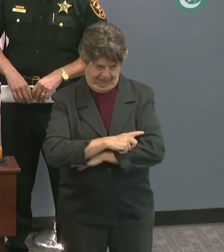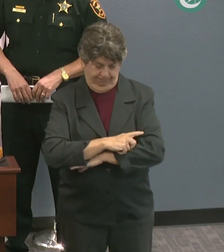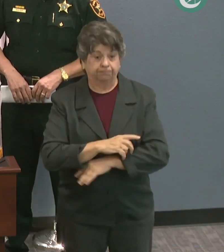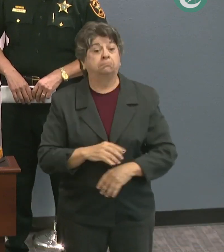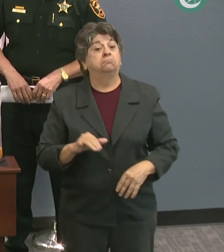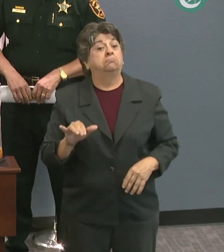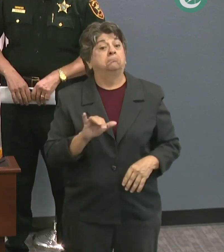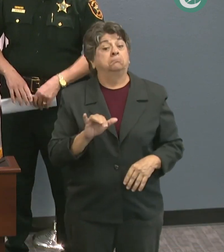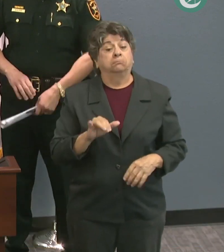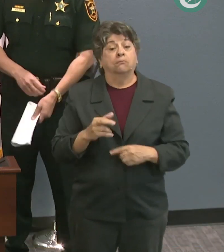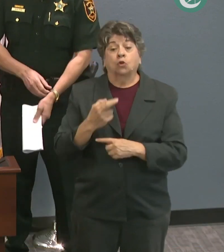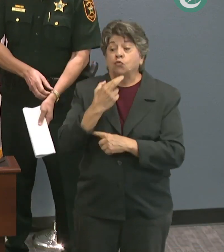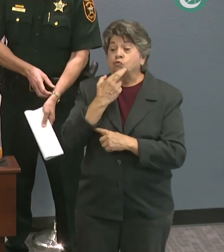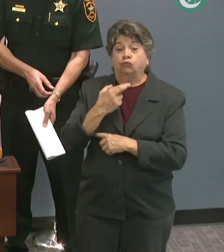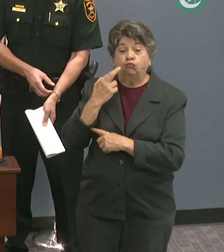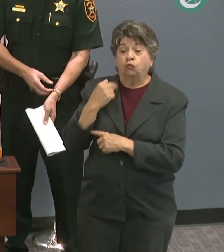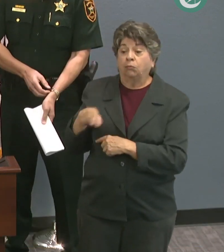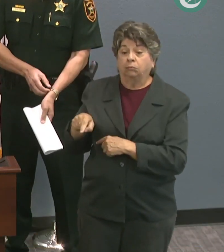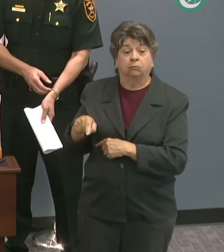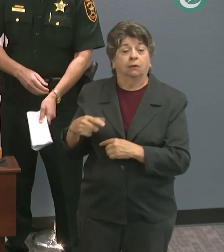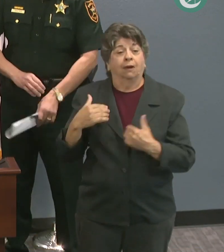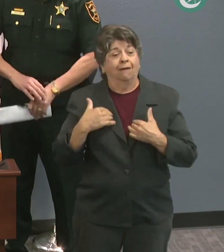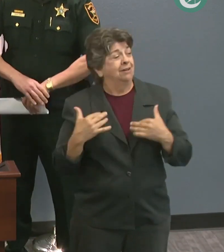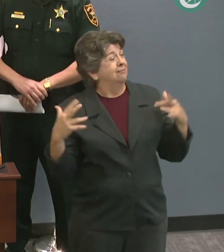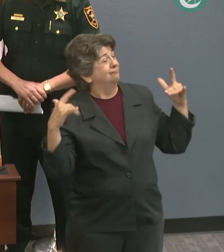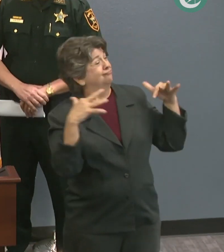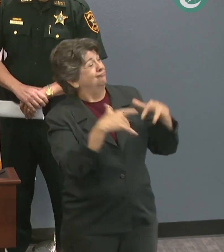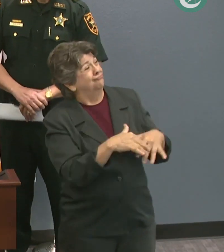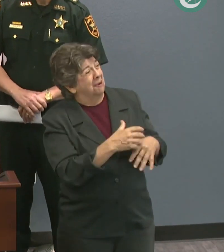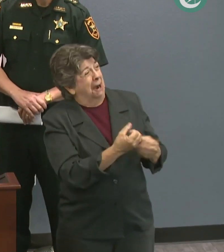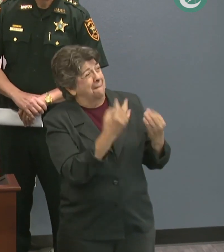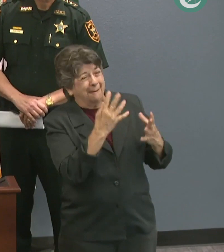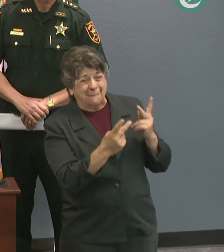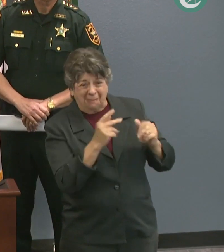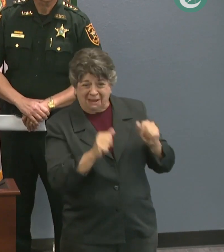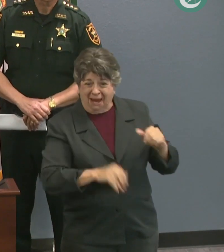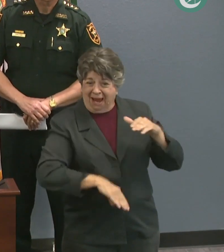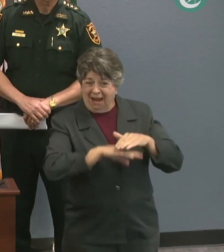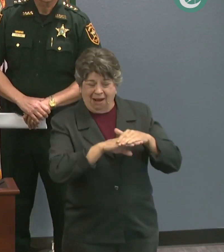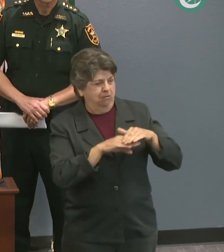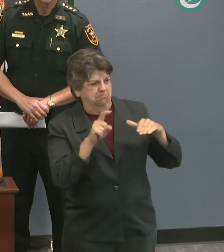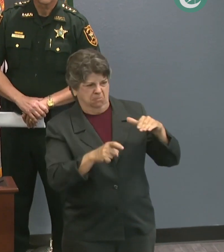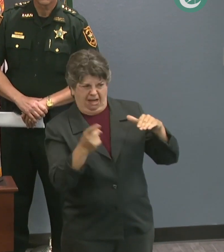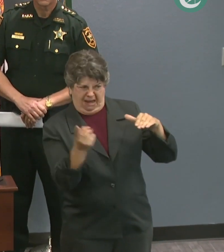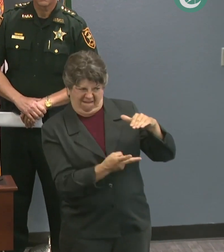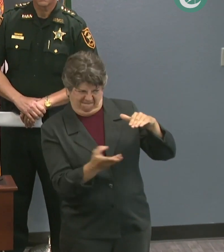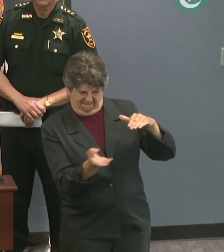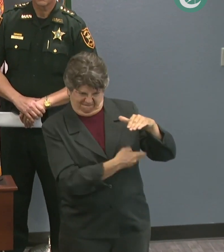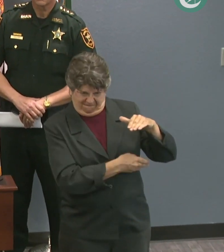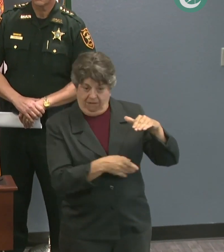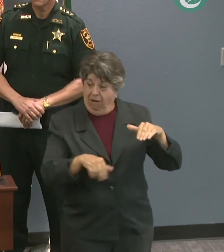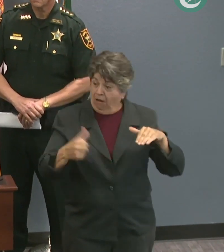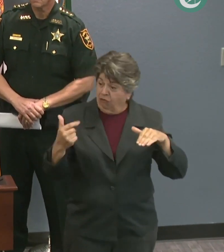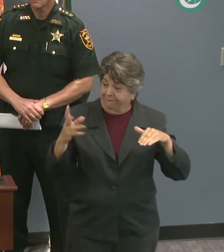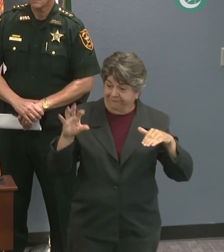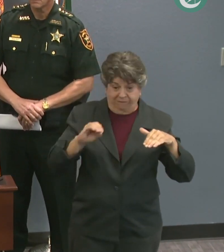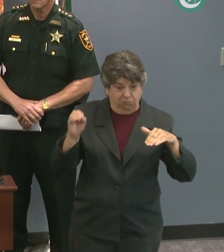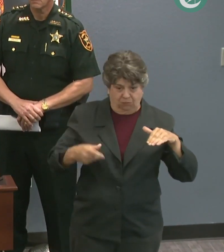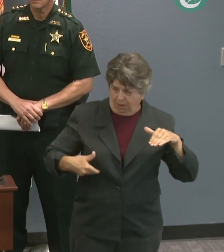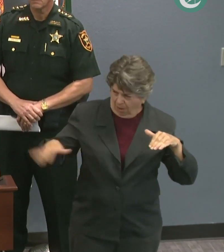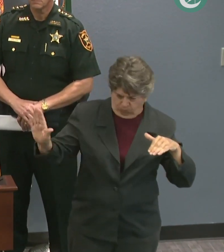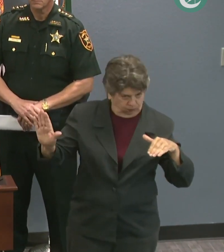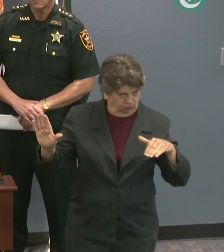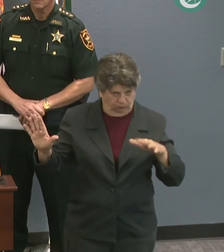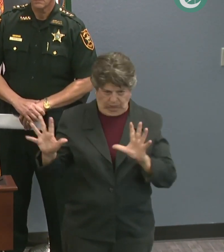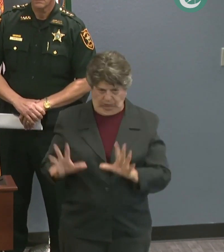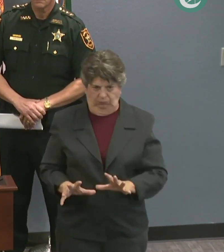limit their occupancy to 50% of their current building occupancy, and that no parties greater than 10 shall congregate, and maintain a